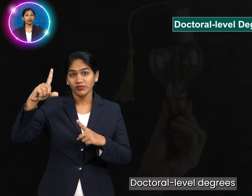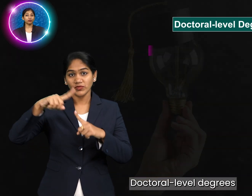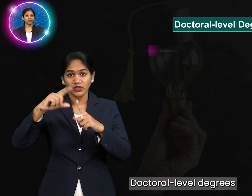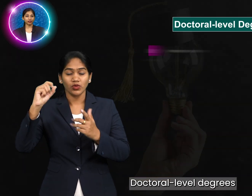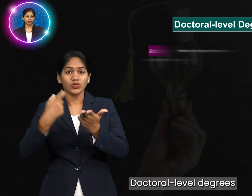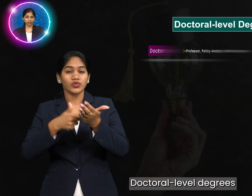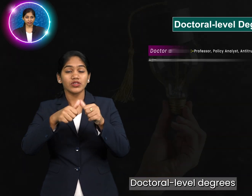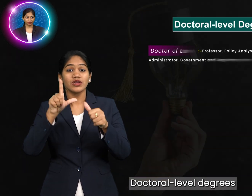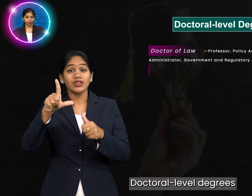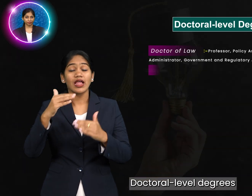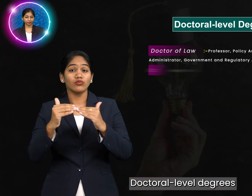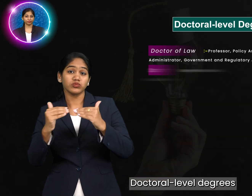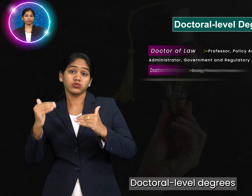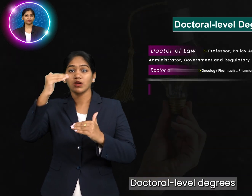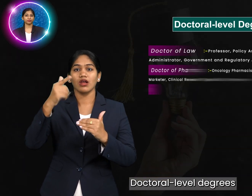Doctoral level degrees